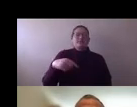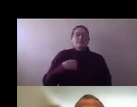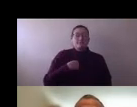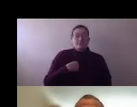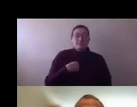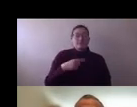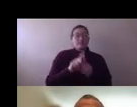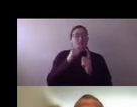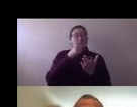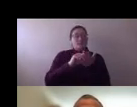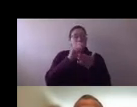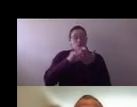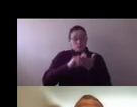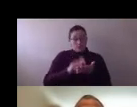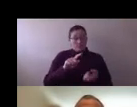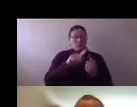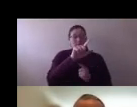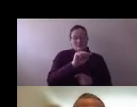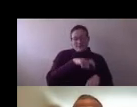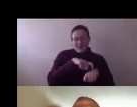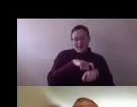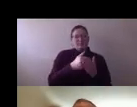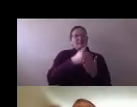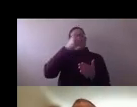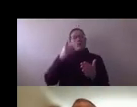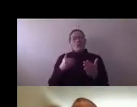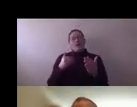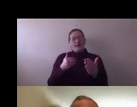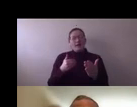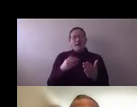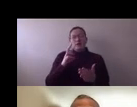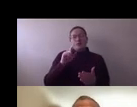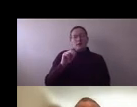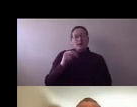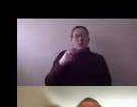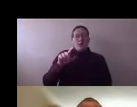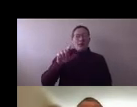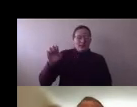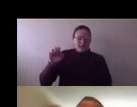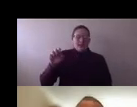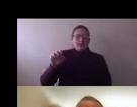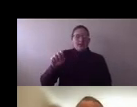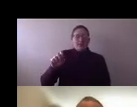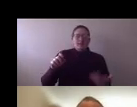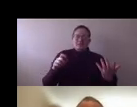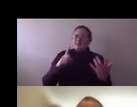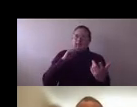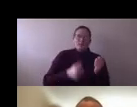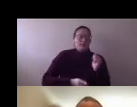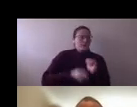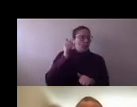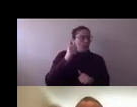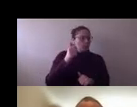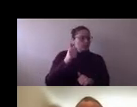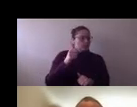write a letter to the LA Times before Wen Haoli was, most of the